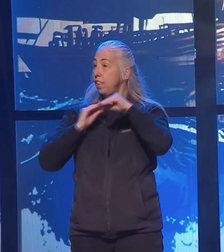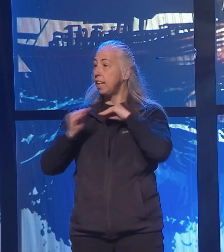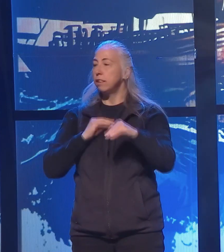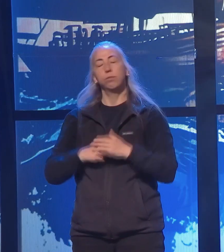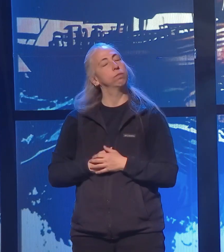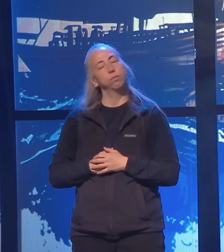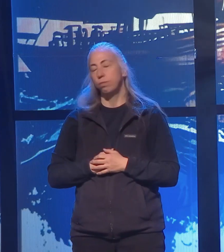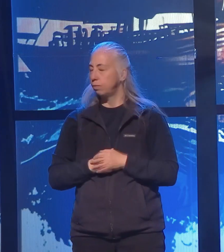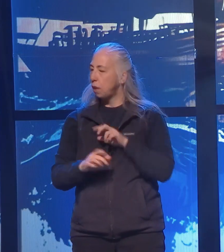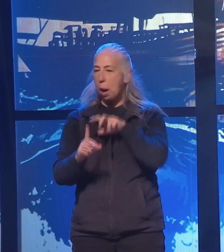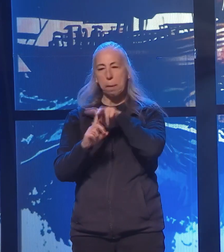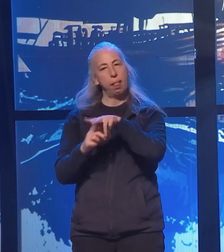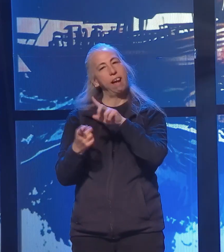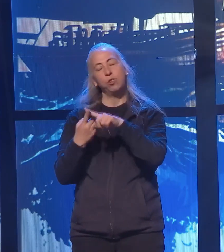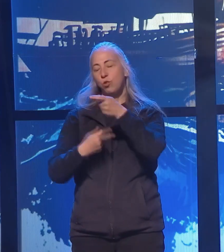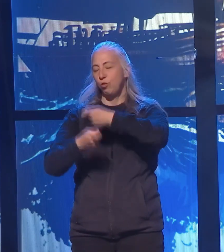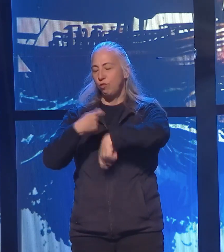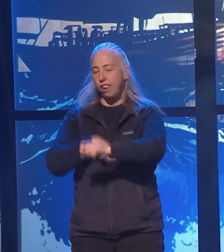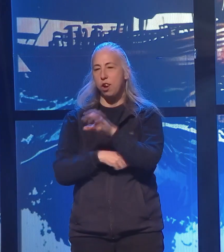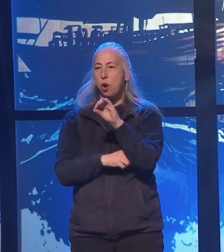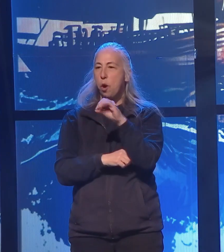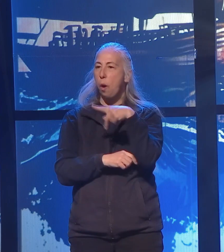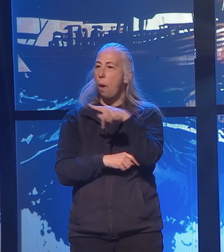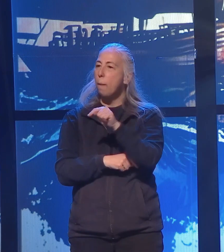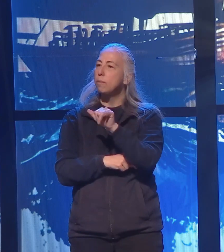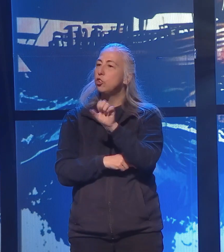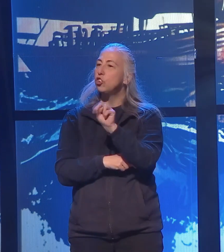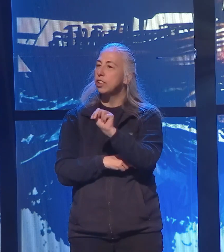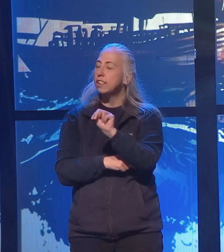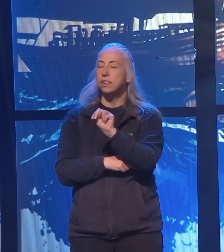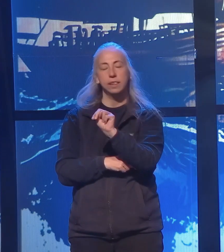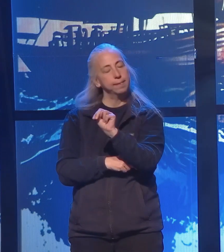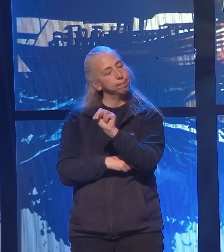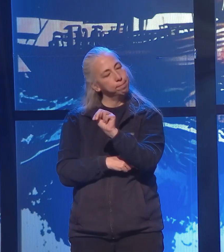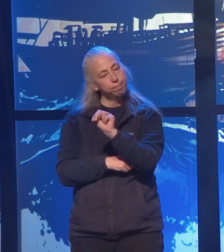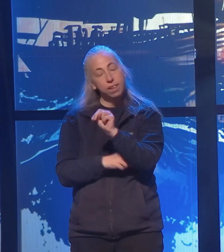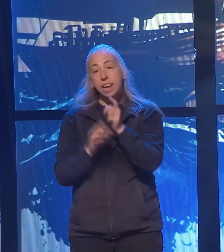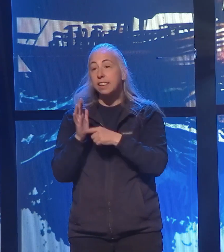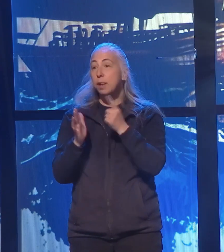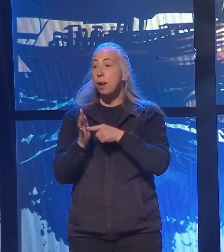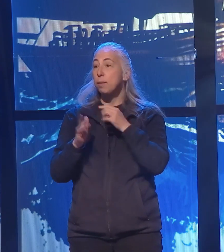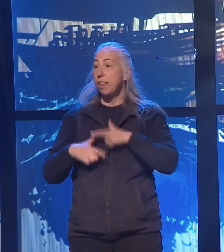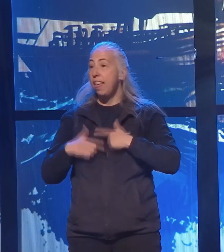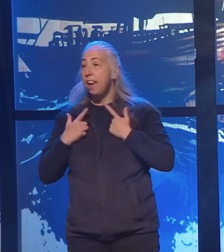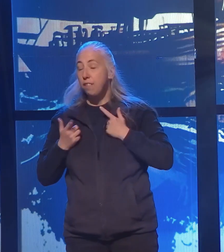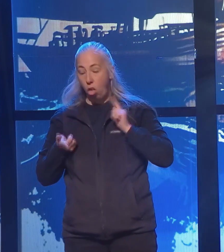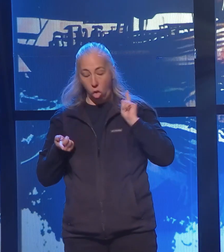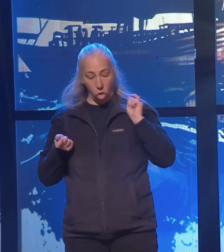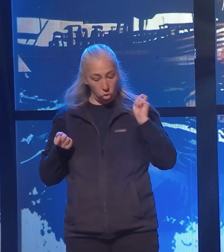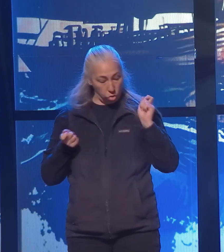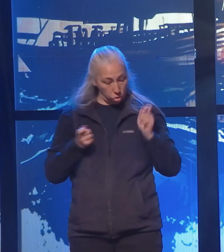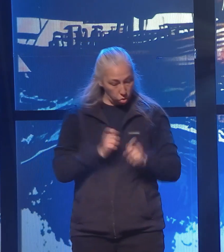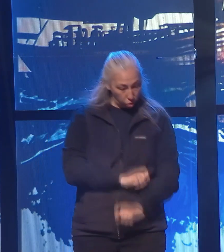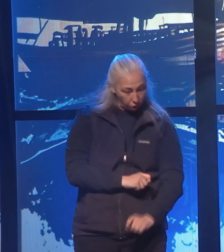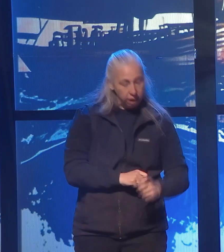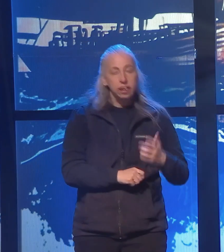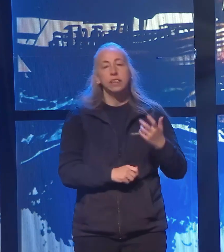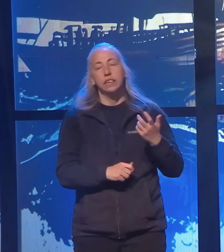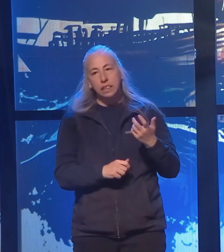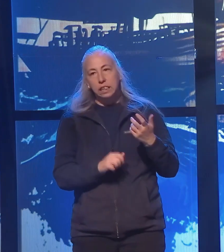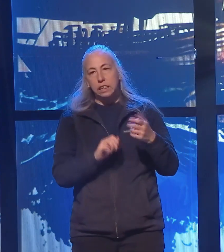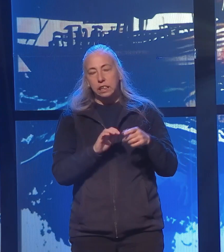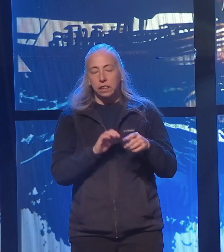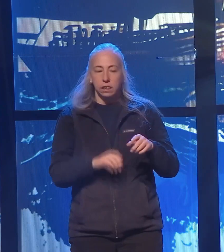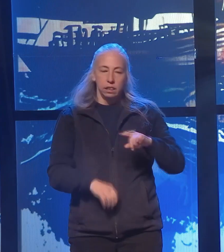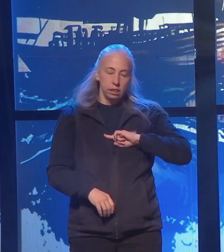apply to trading options. Does not apply. There are just some moments in life where it goes bad and you just got to take your loss. I was unwilling to do that a couple of